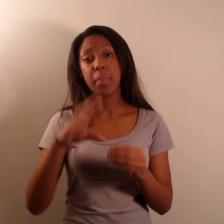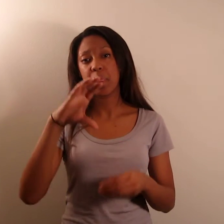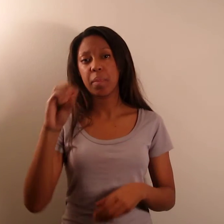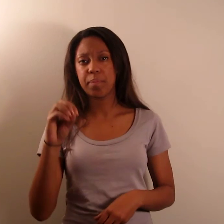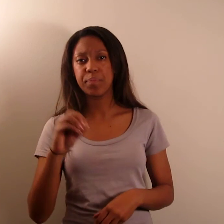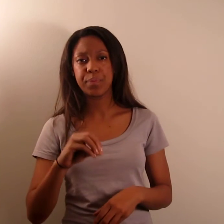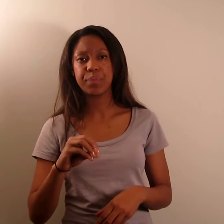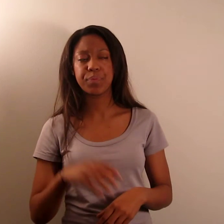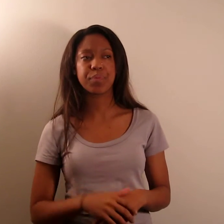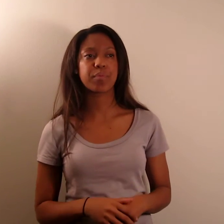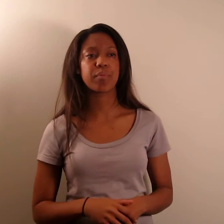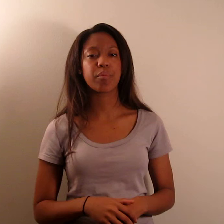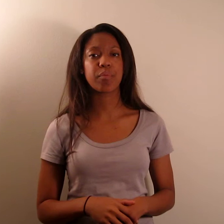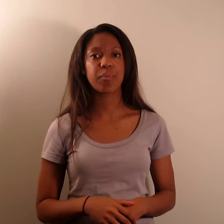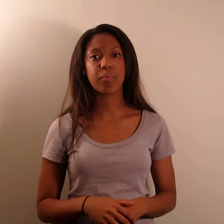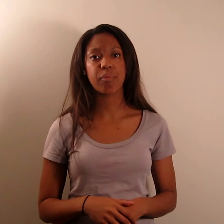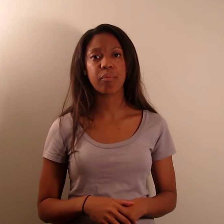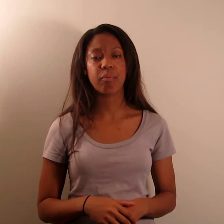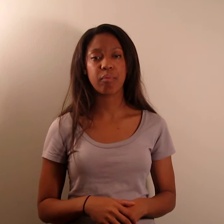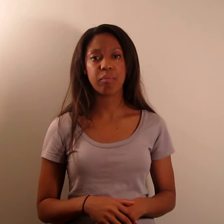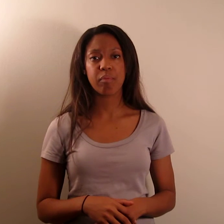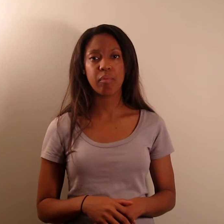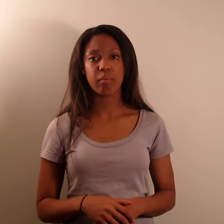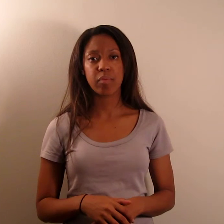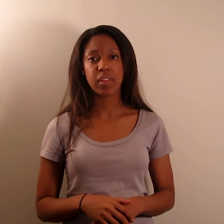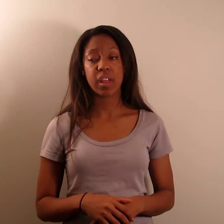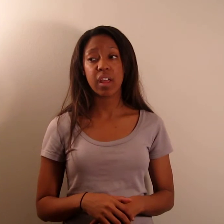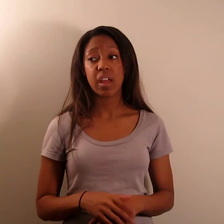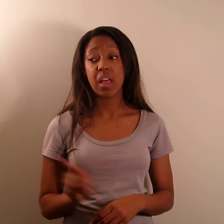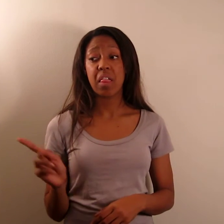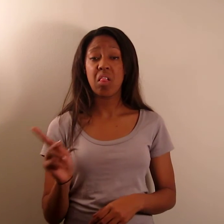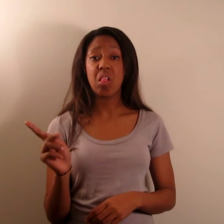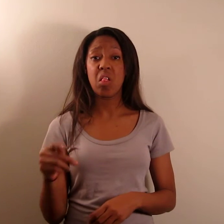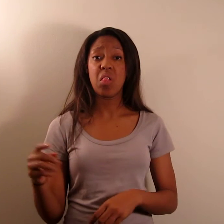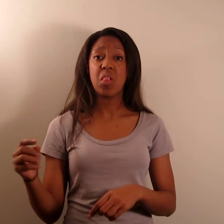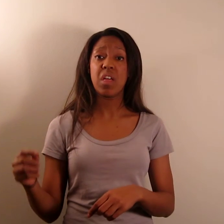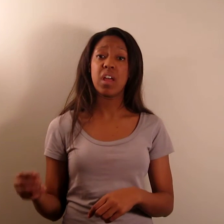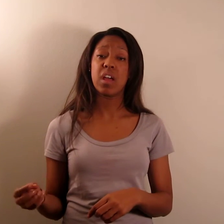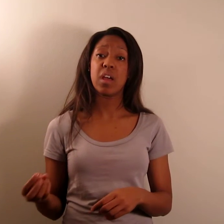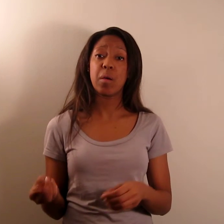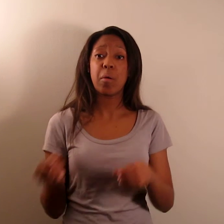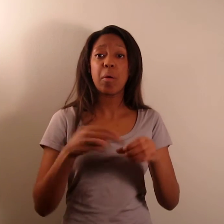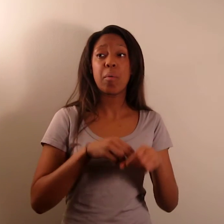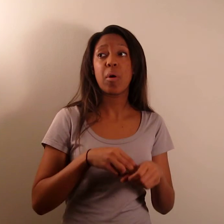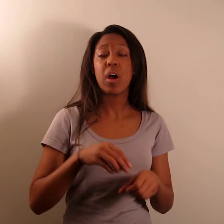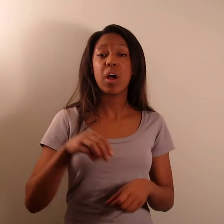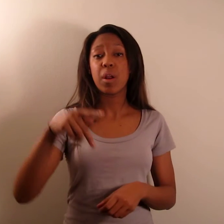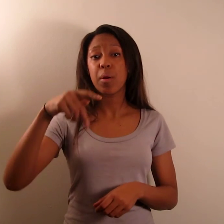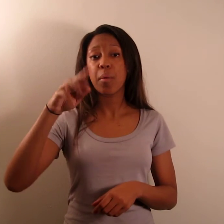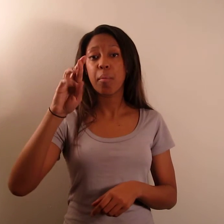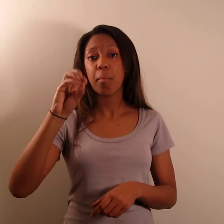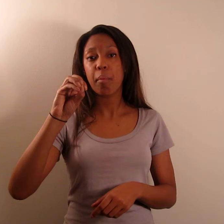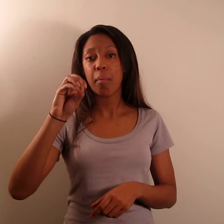Bought prostitutes to start fights with the women on the picket lines. And paid off the local police precinct.